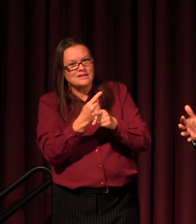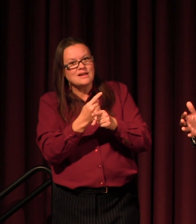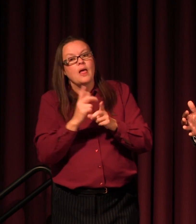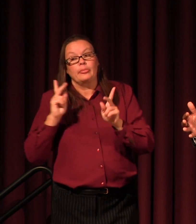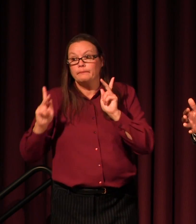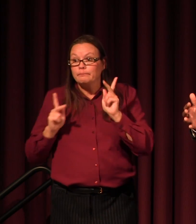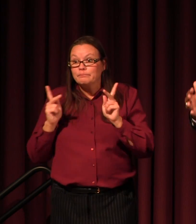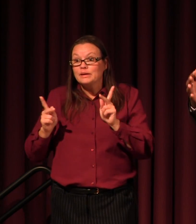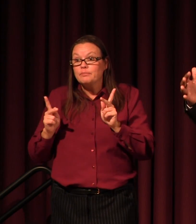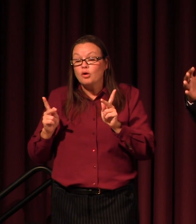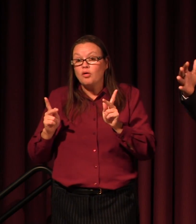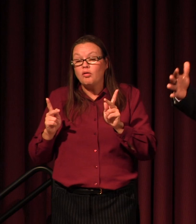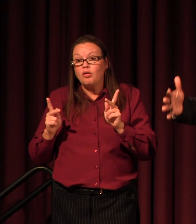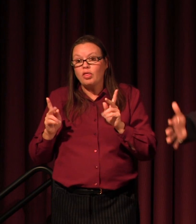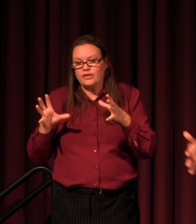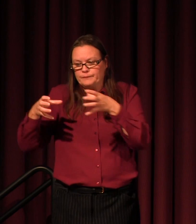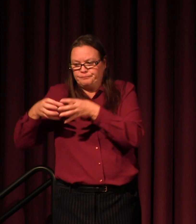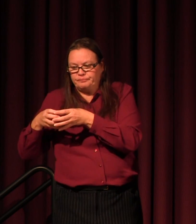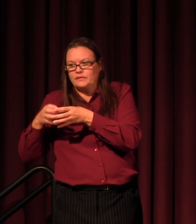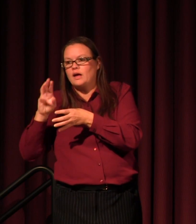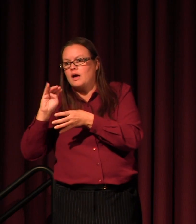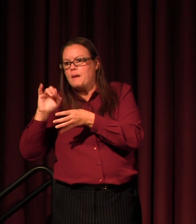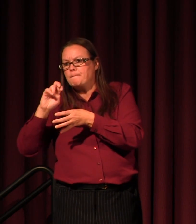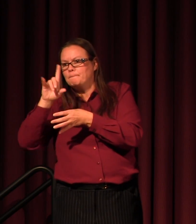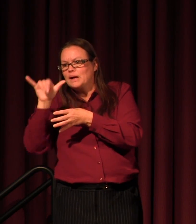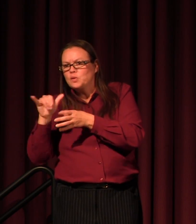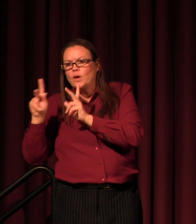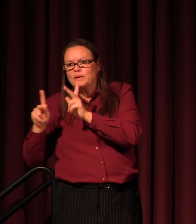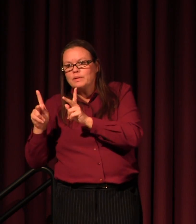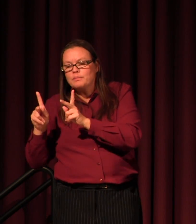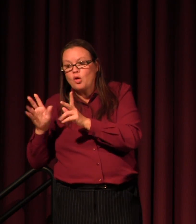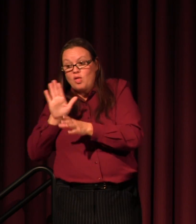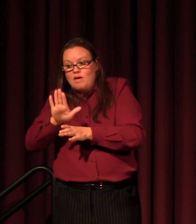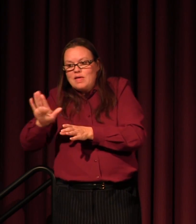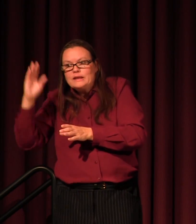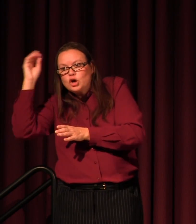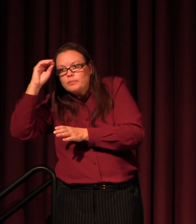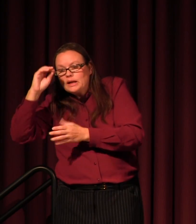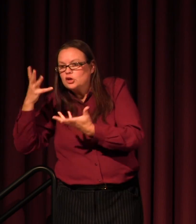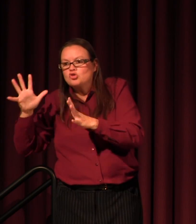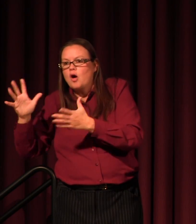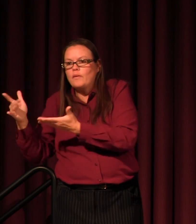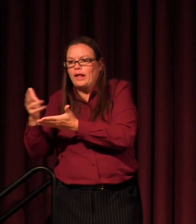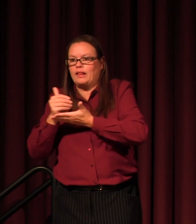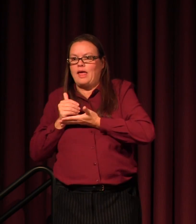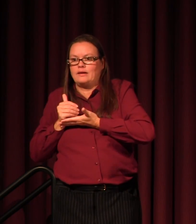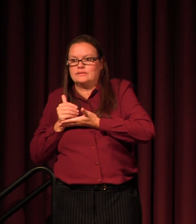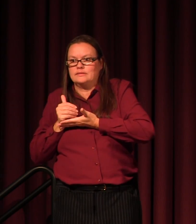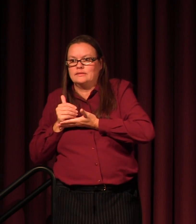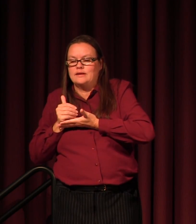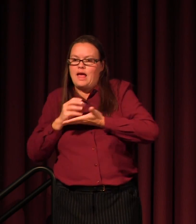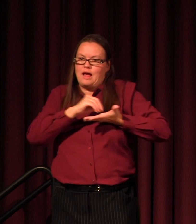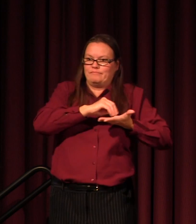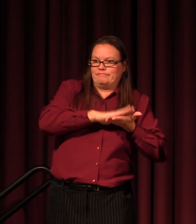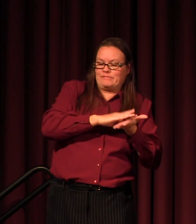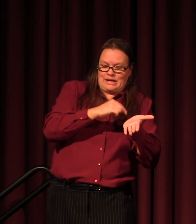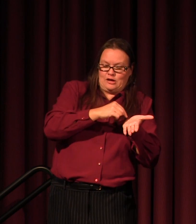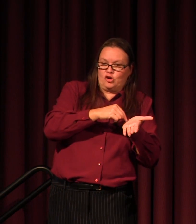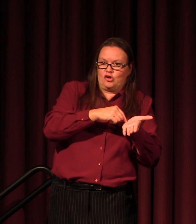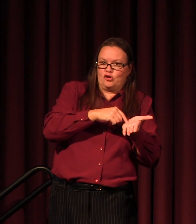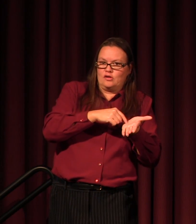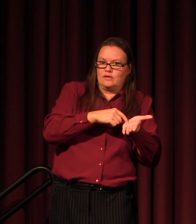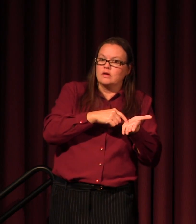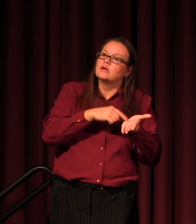already. And so that'll be a big piece of what comes next. Like, it's built upon the input of people in the margins here in